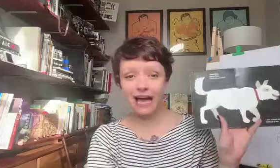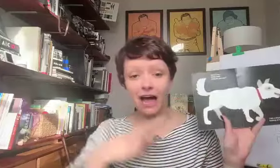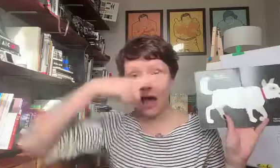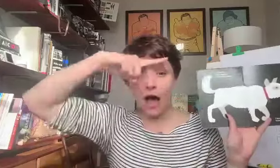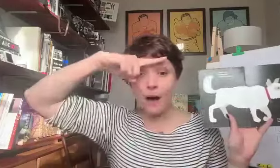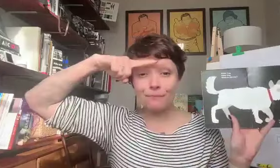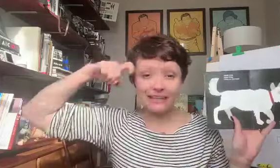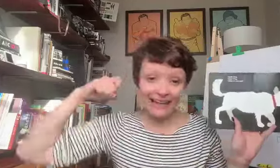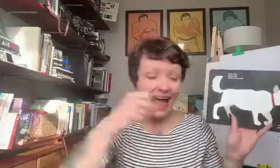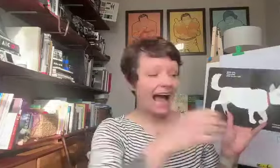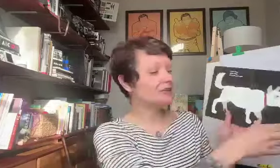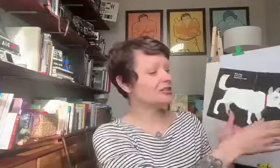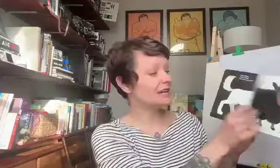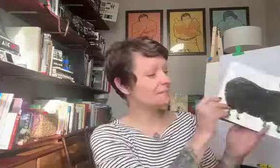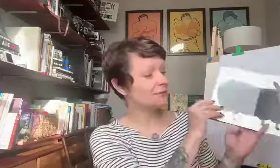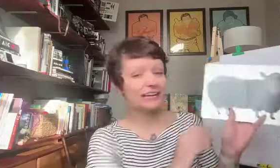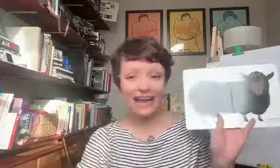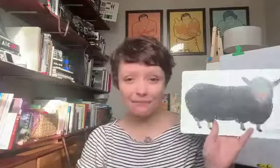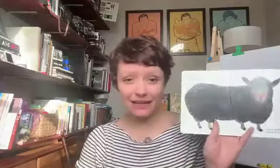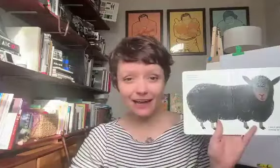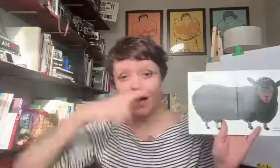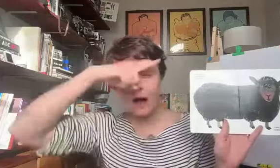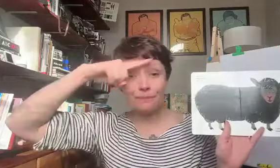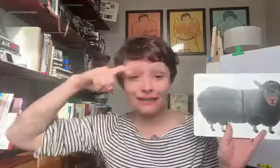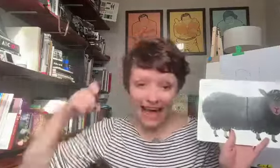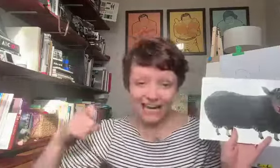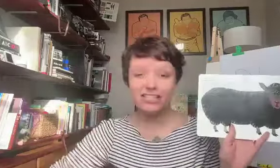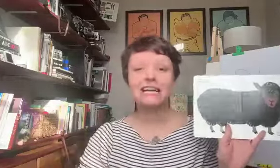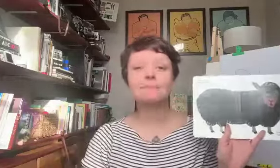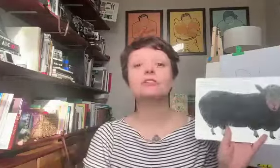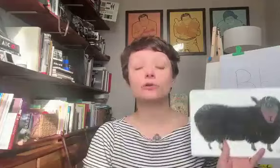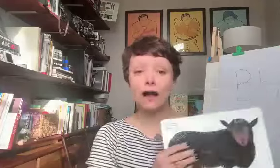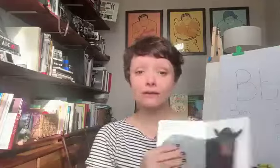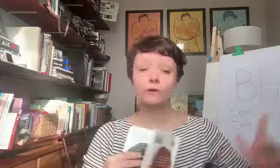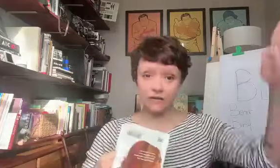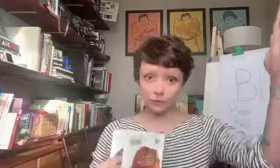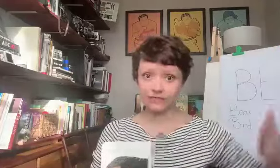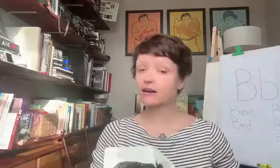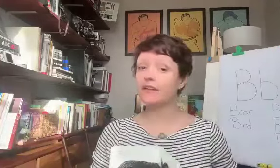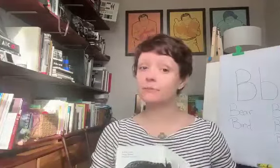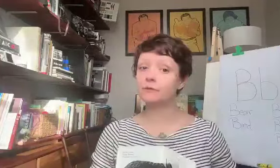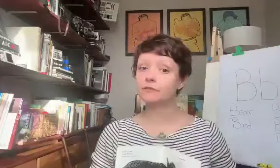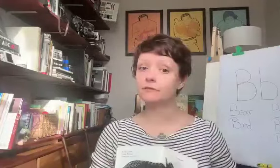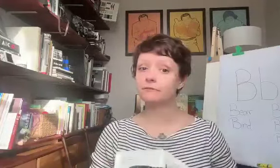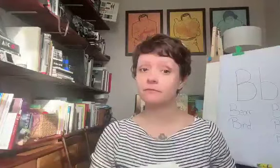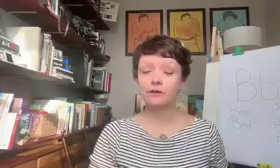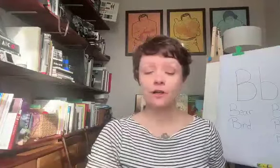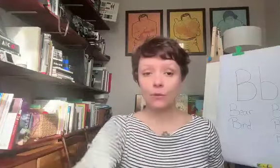a black sheep looking at me. Black sheep. So one, we've done one side of animals. We've